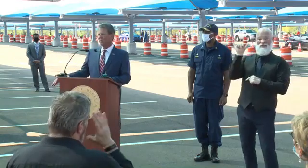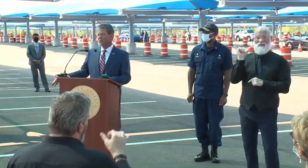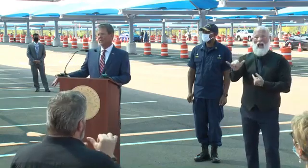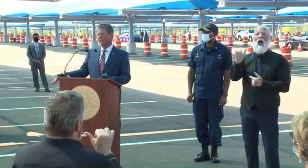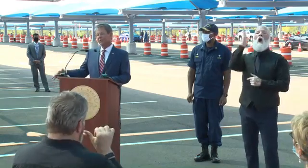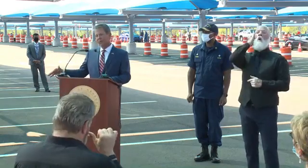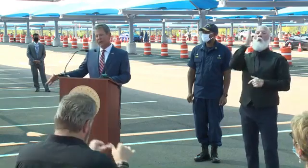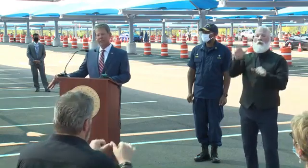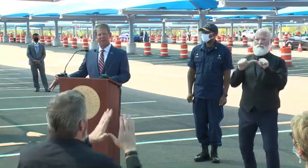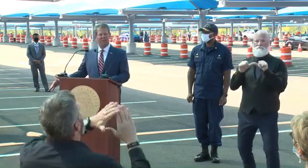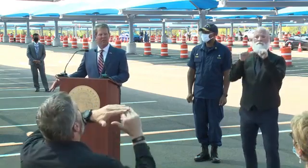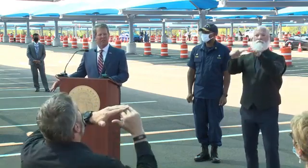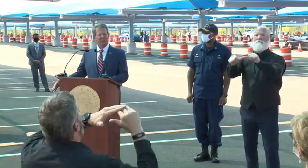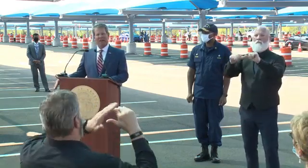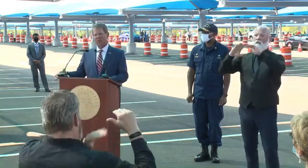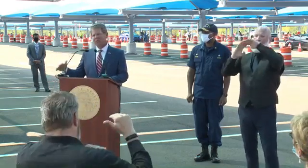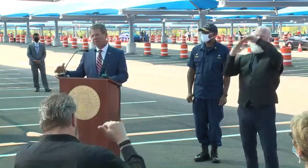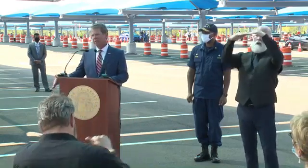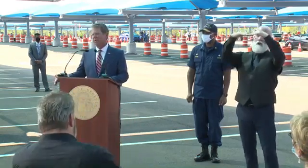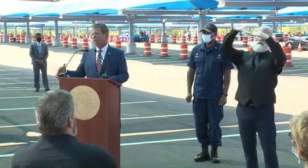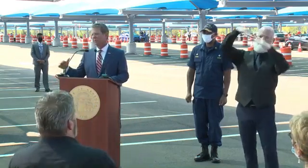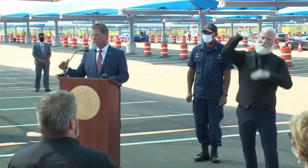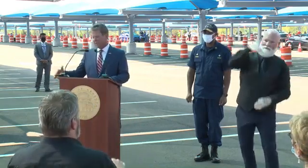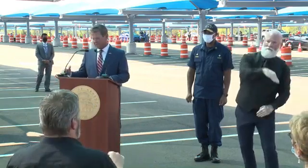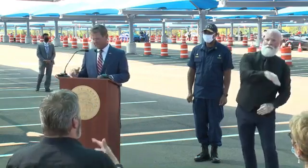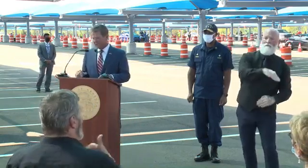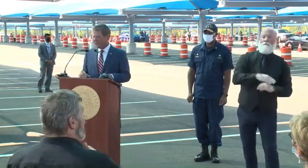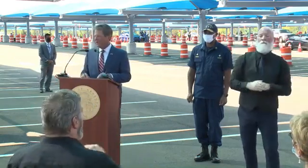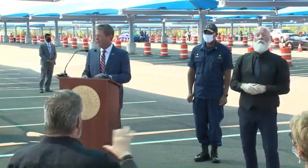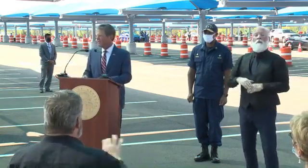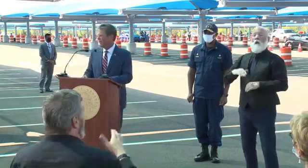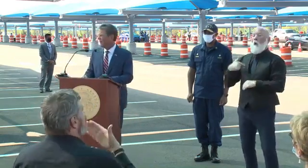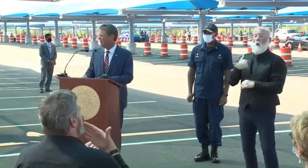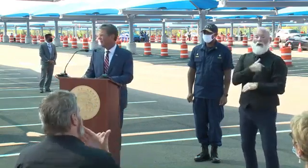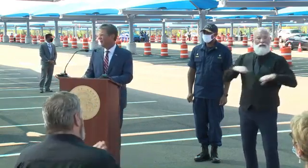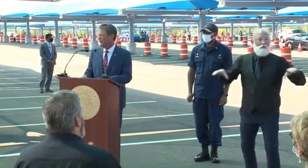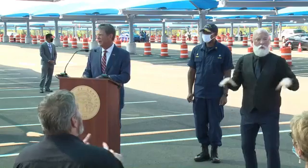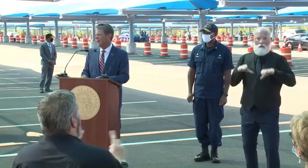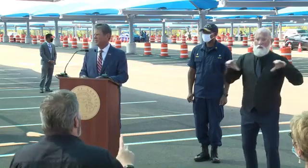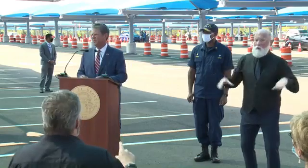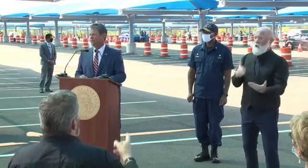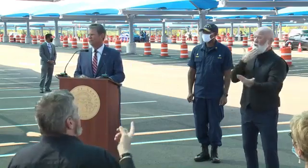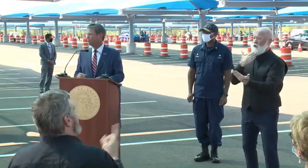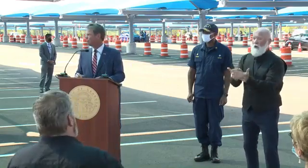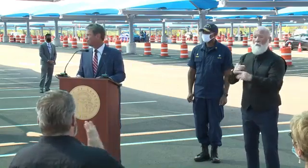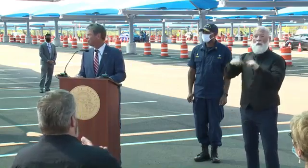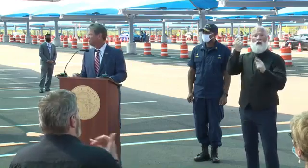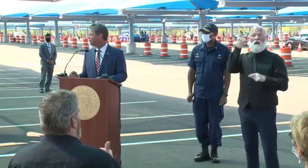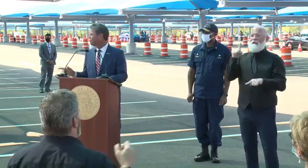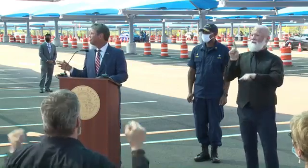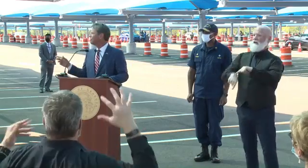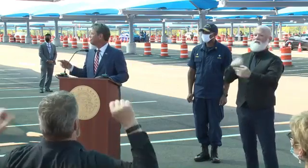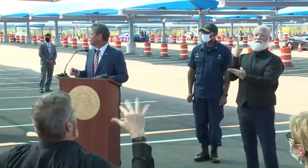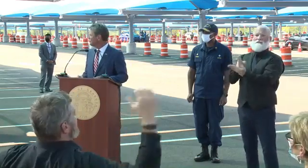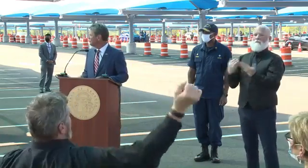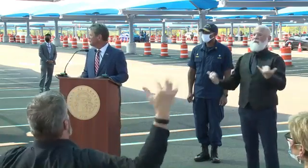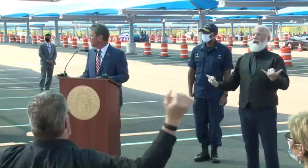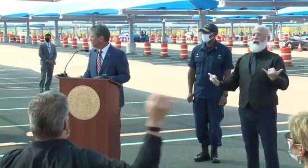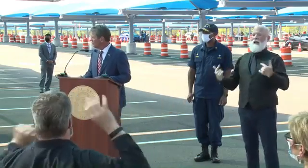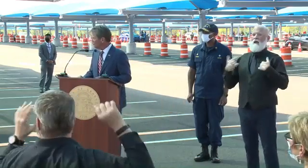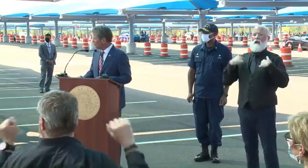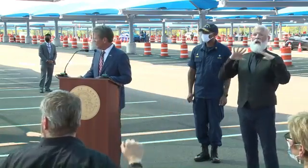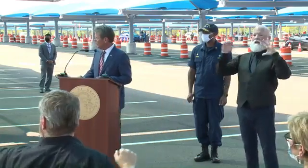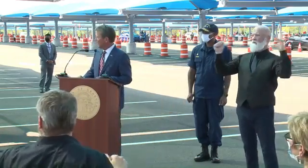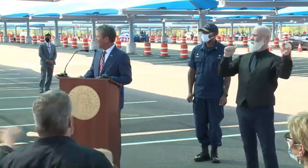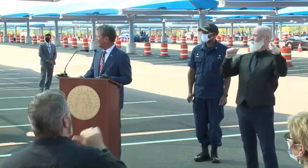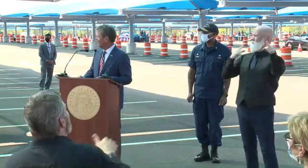the needle moving in the direction that it is now, which is good. But as I said, we cannot take our foot off the gas. Dr. Adams, can I just